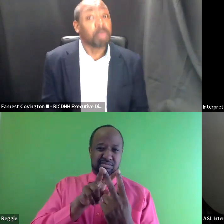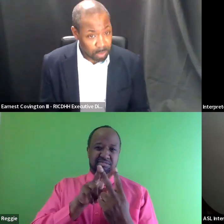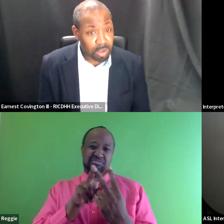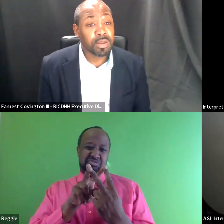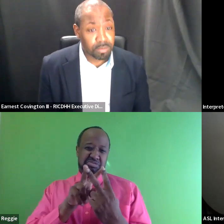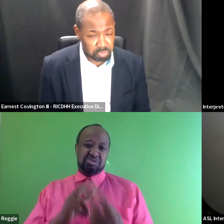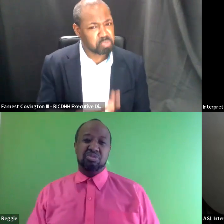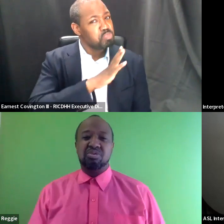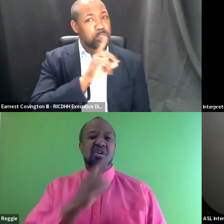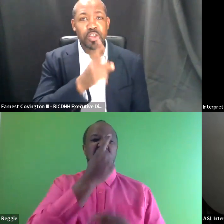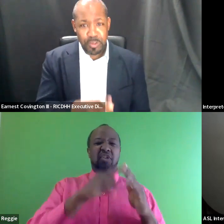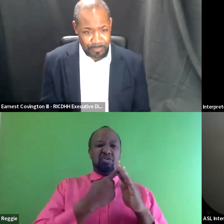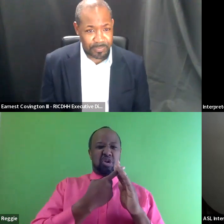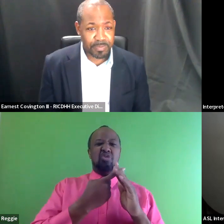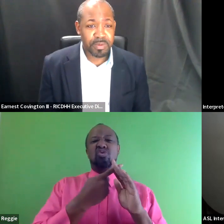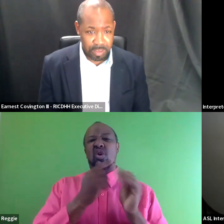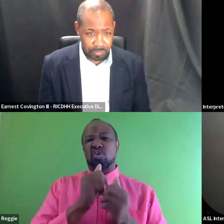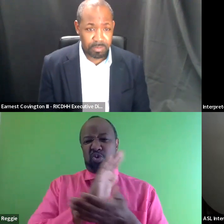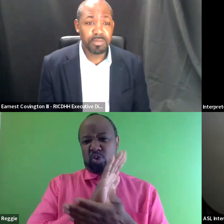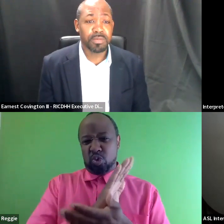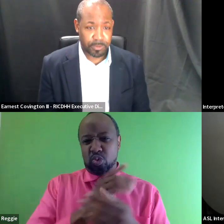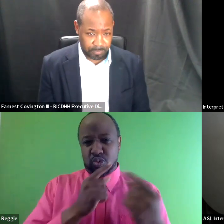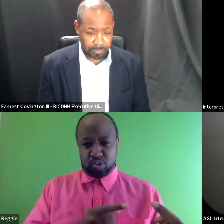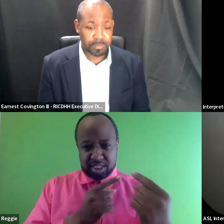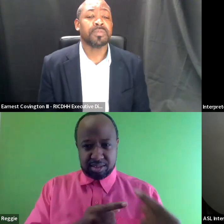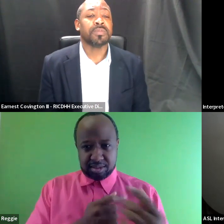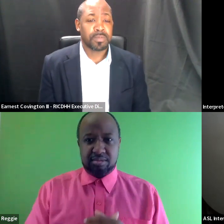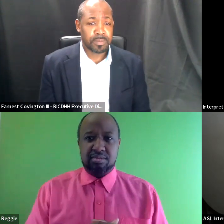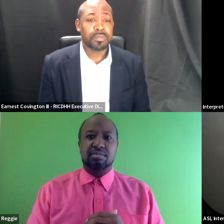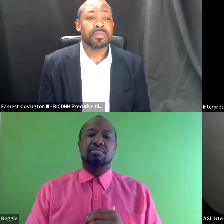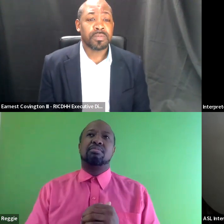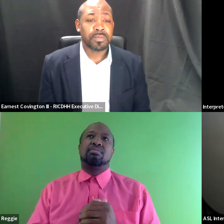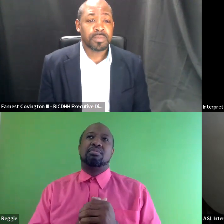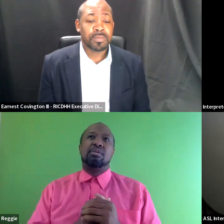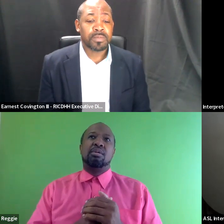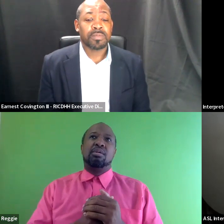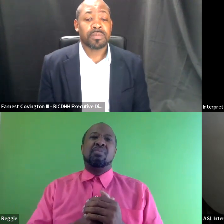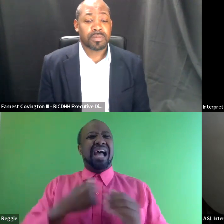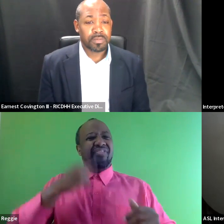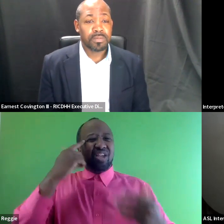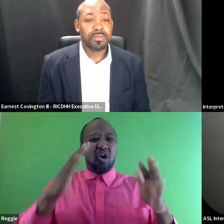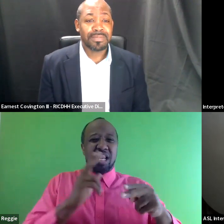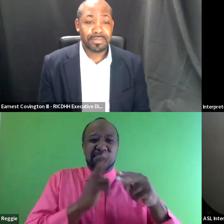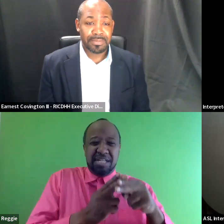from employment struggles. I'll focus on those. So let's start with school.